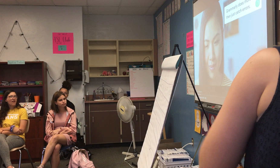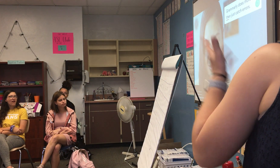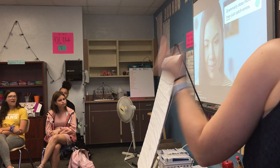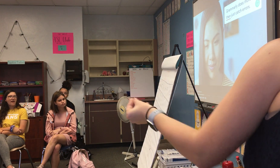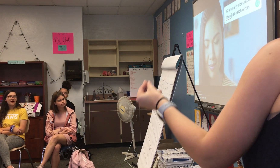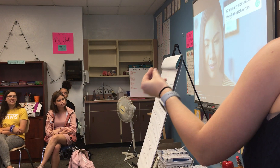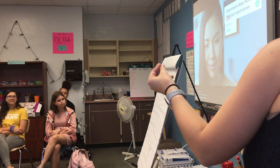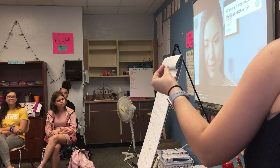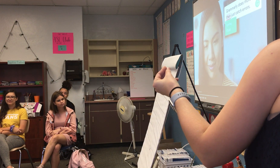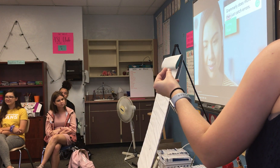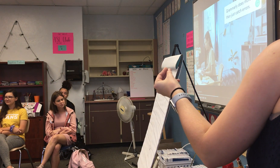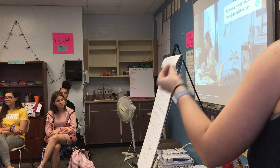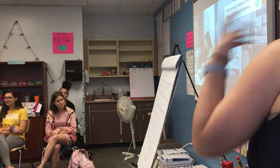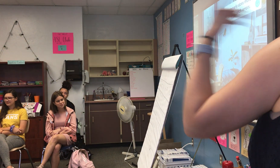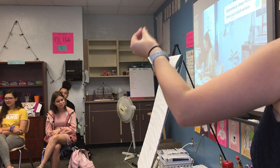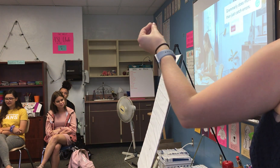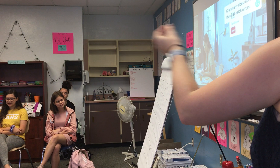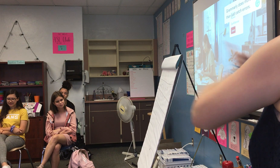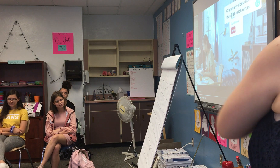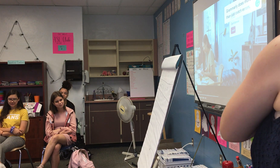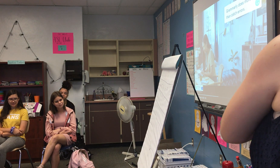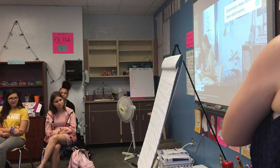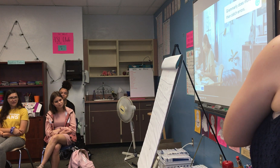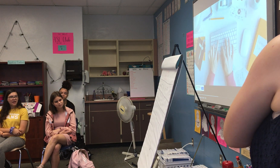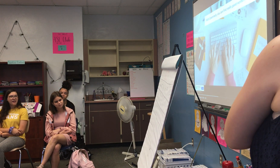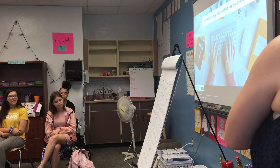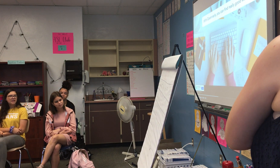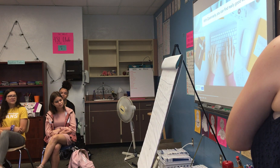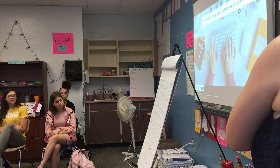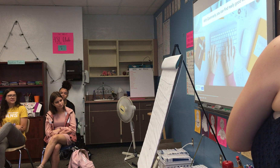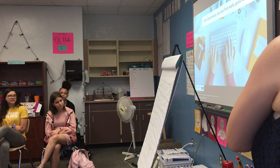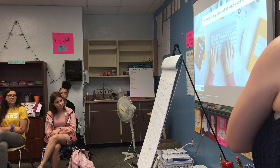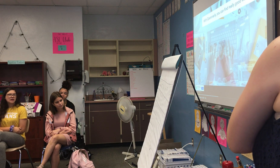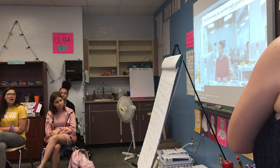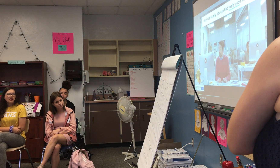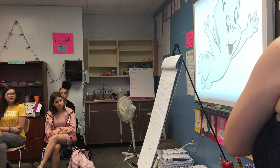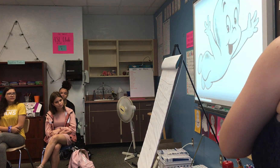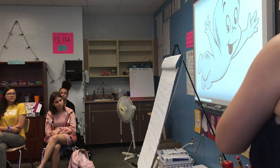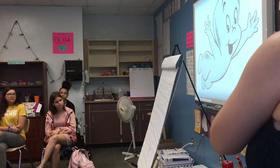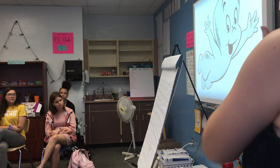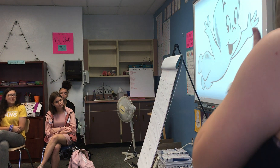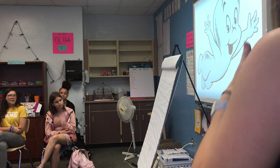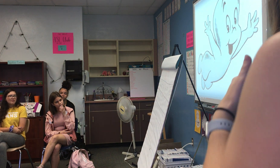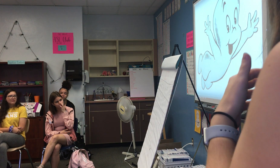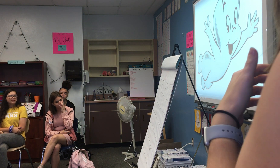Grammarly does more than catch errors. With Grammarly, you can...